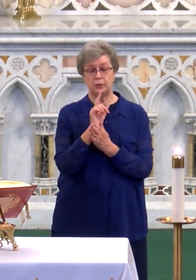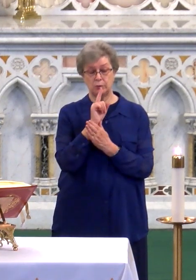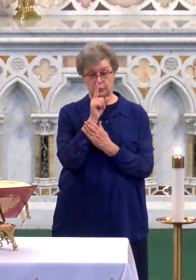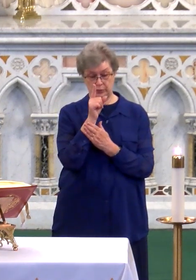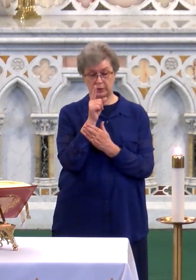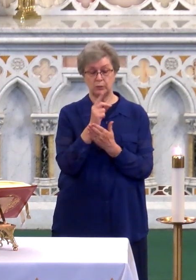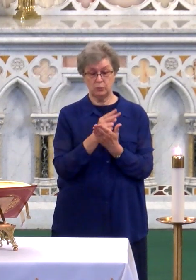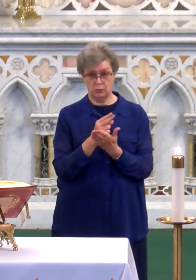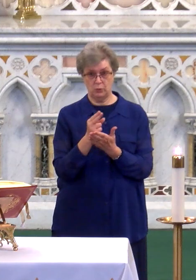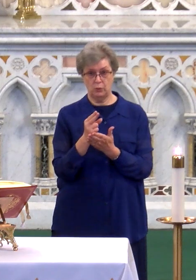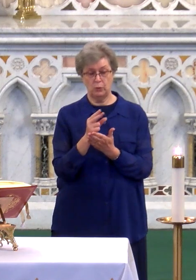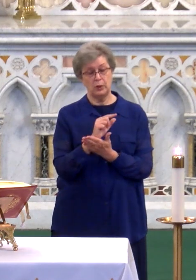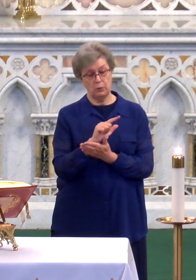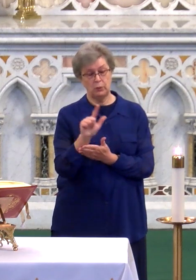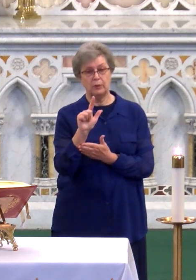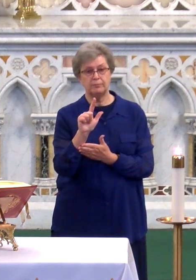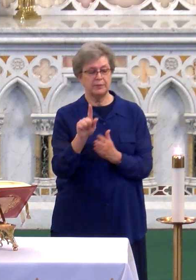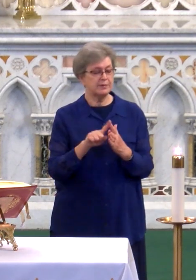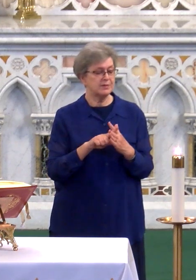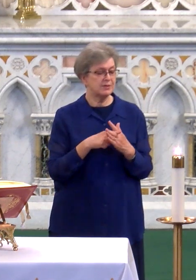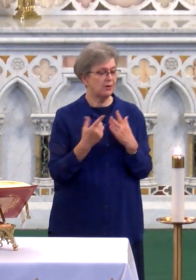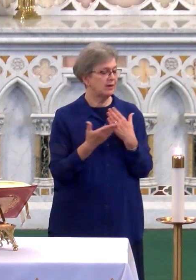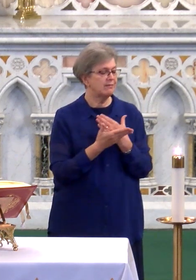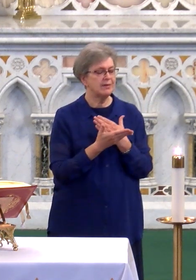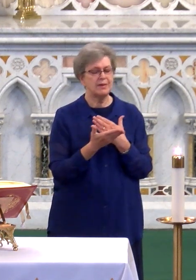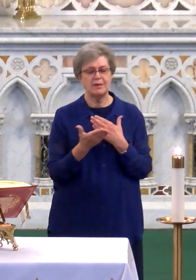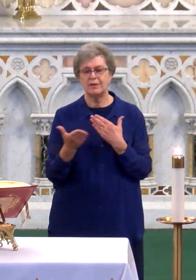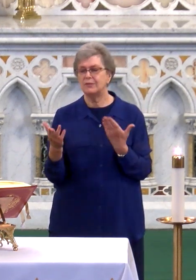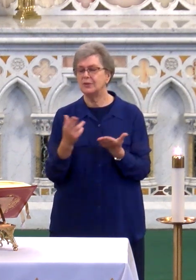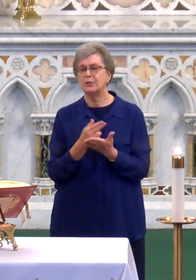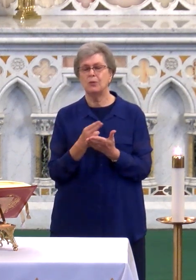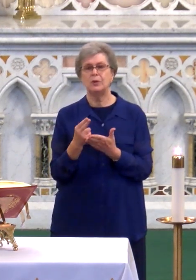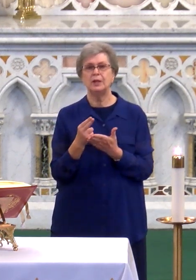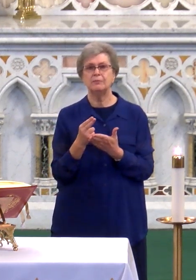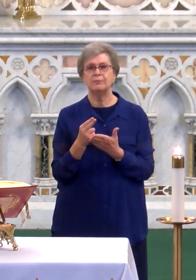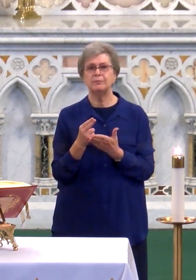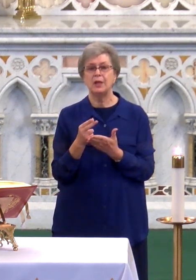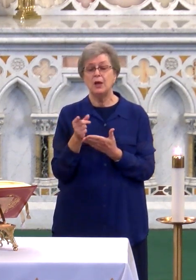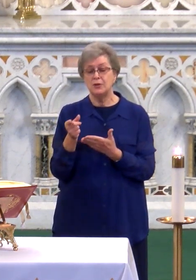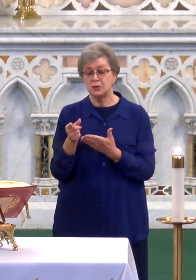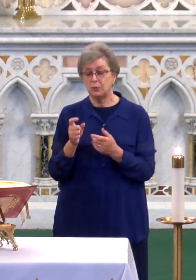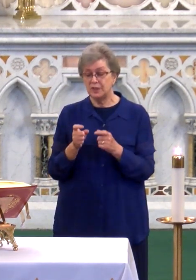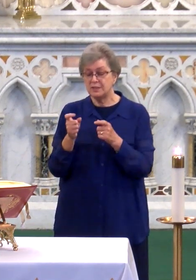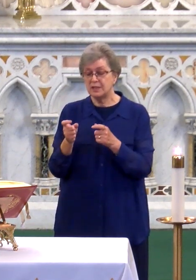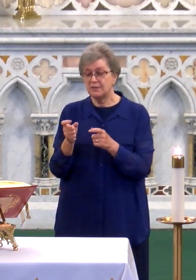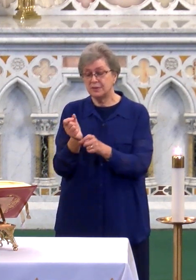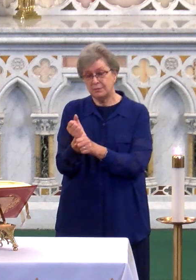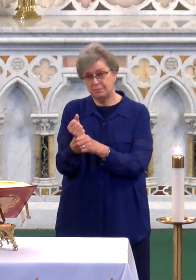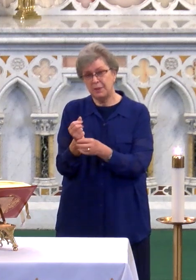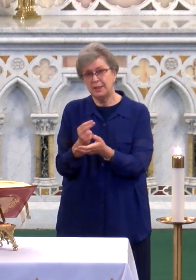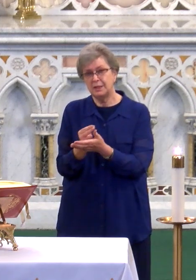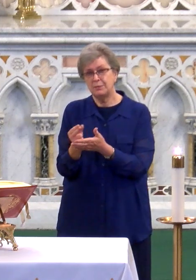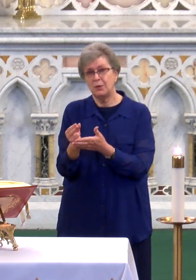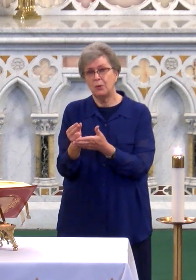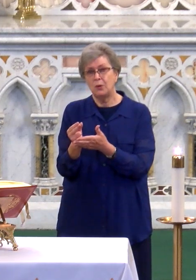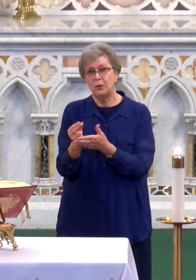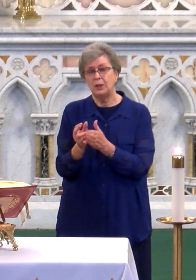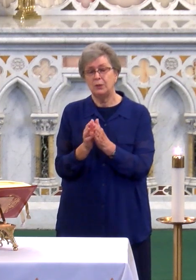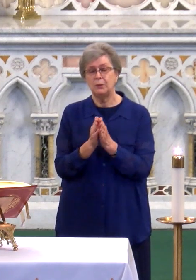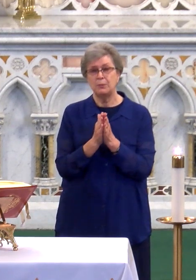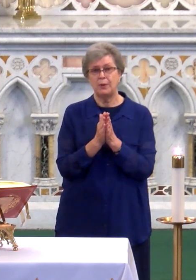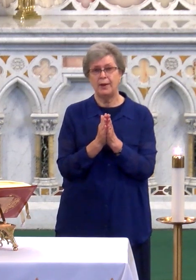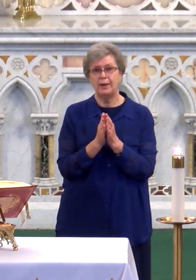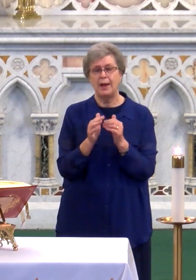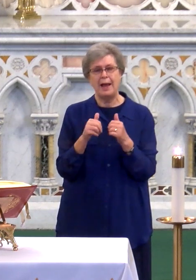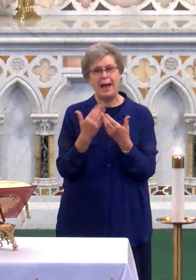Indeed holy, O Lord, the fount of all holiness. Make holy, therefore, these gifts, we pray,